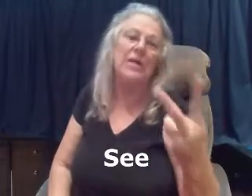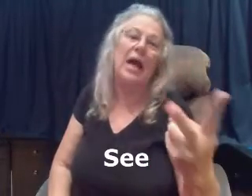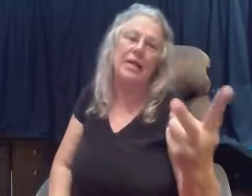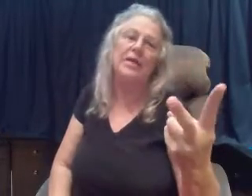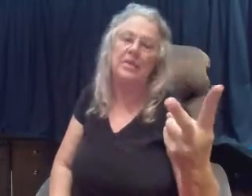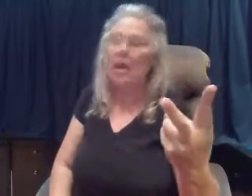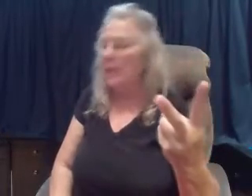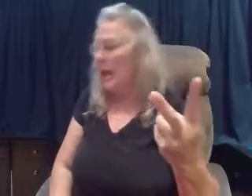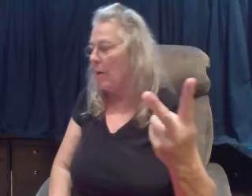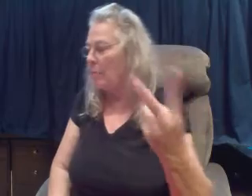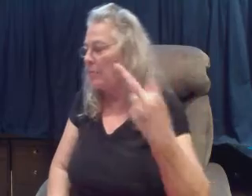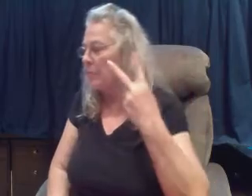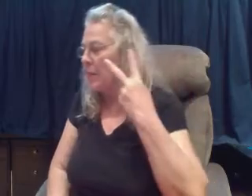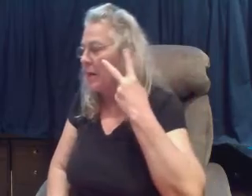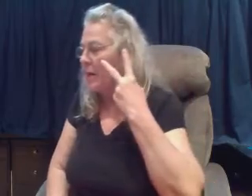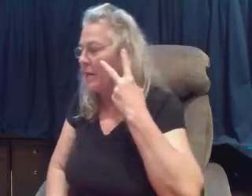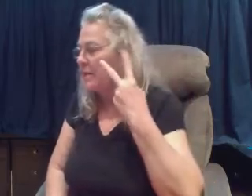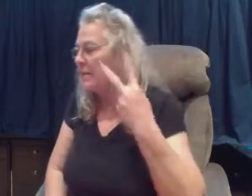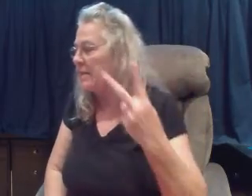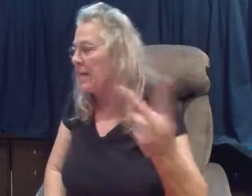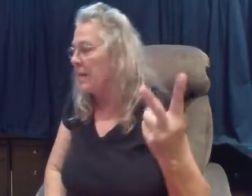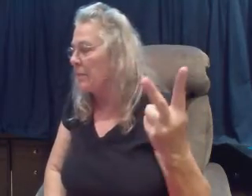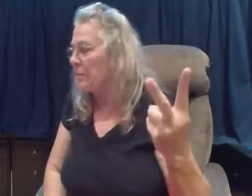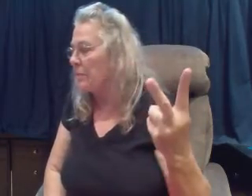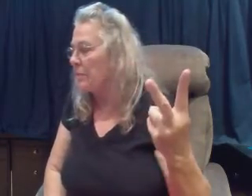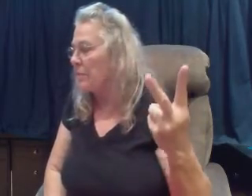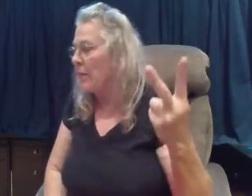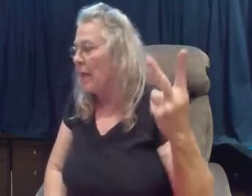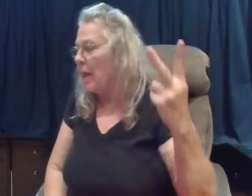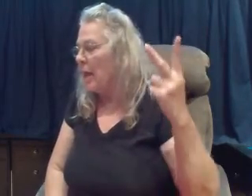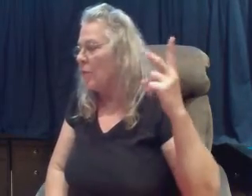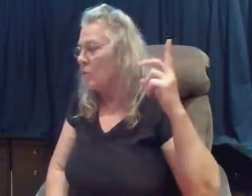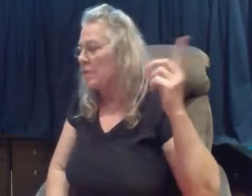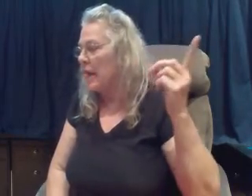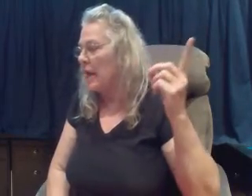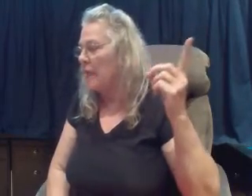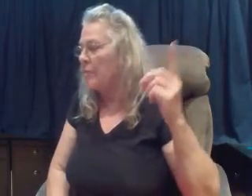sight is coming out. C, and of course him.